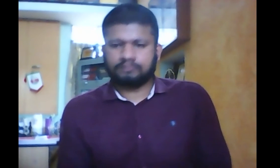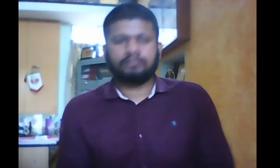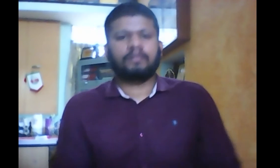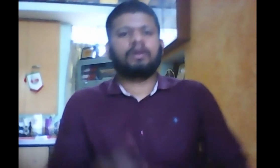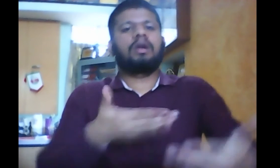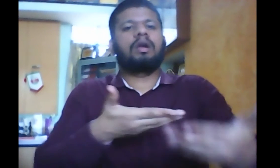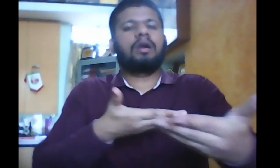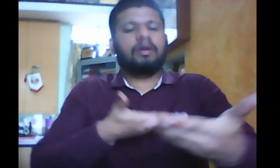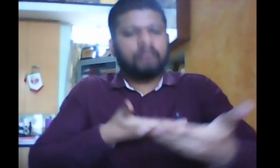Welcome.